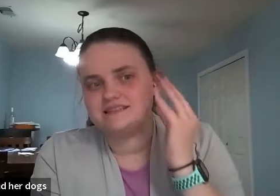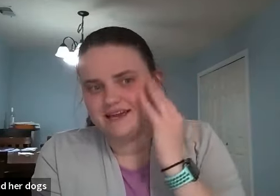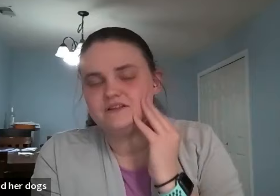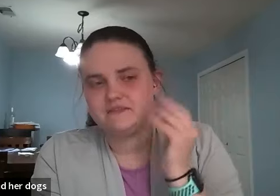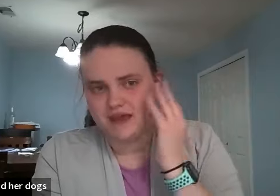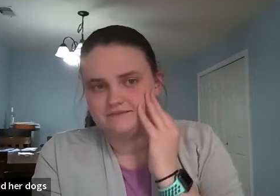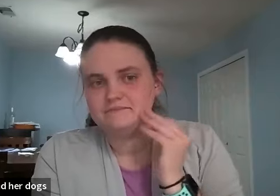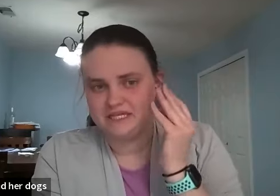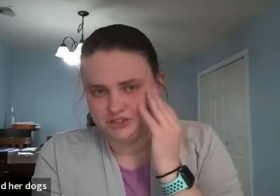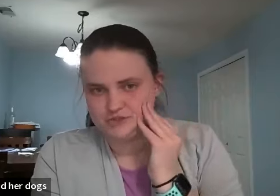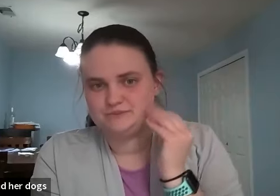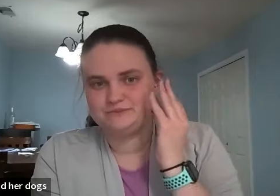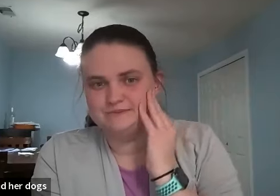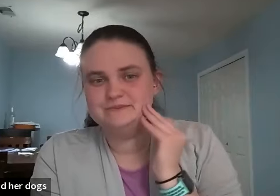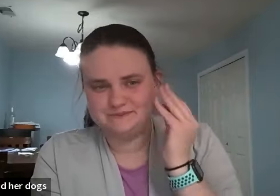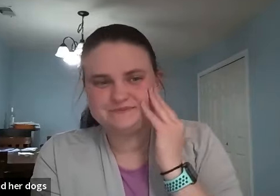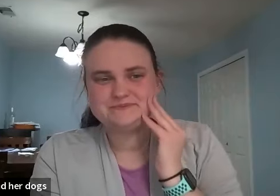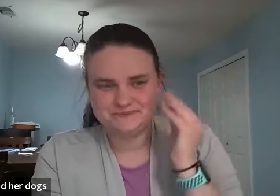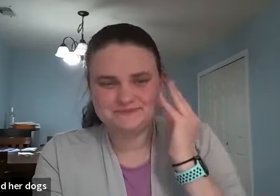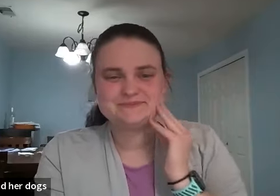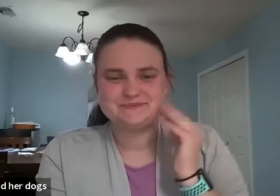kind of like that. Peach. Mm-hmm.